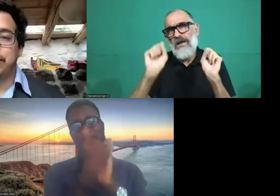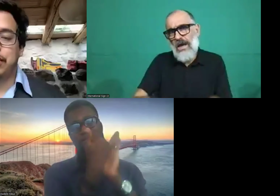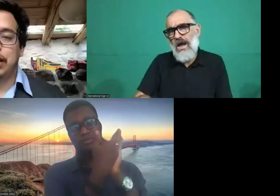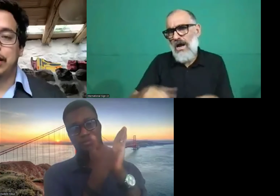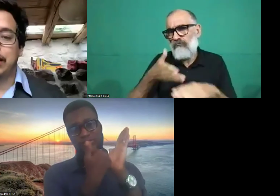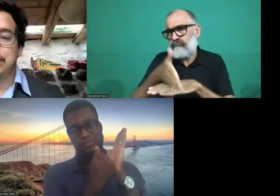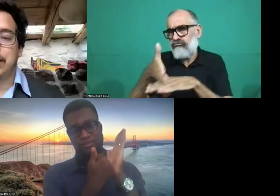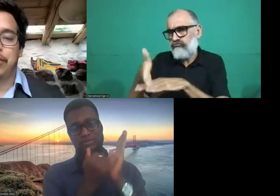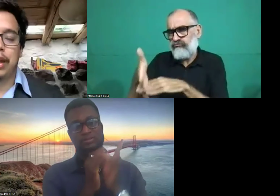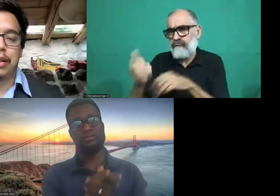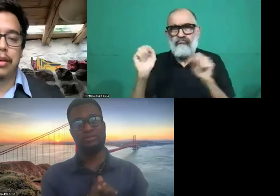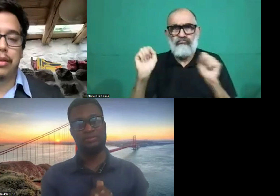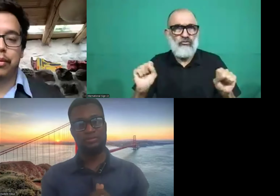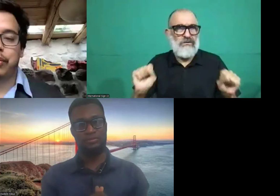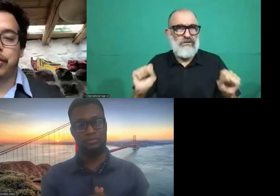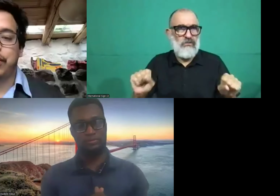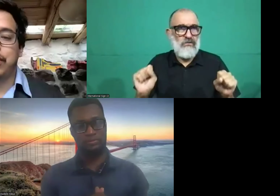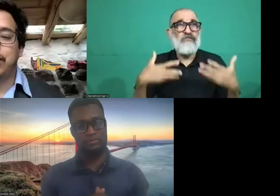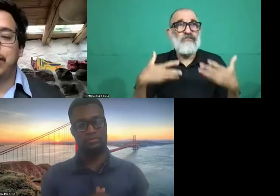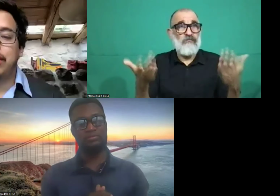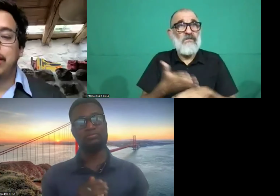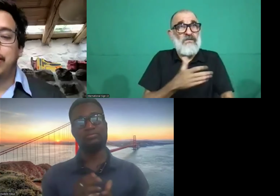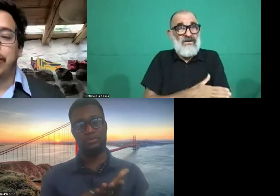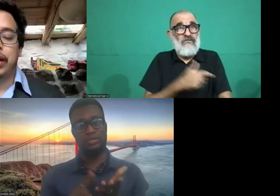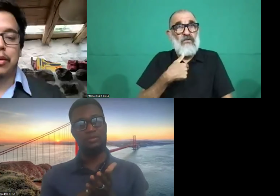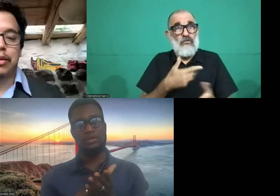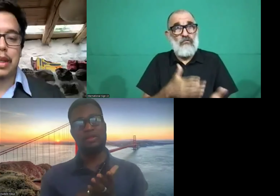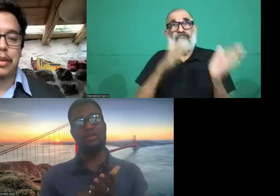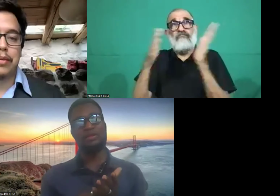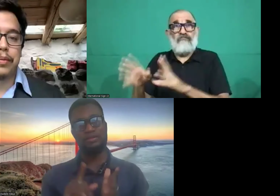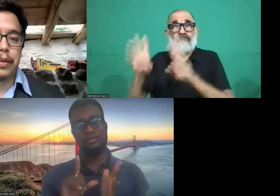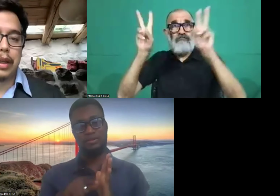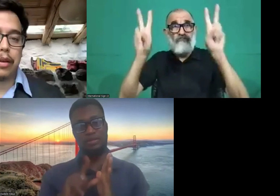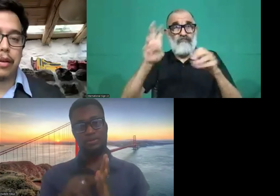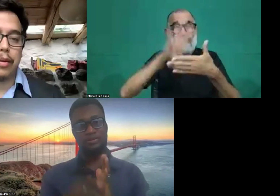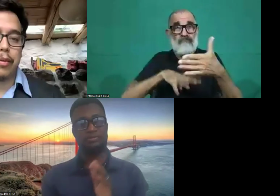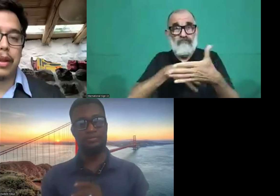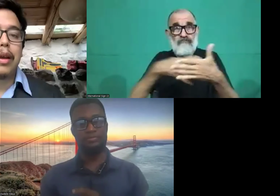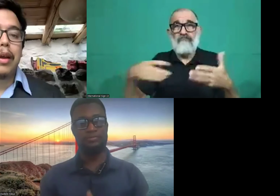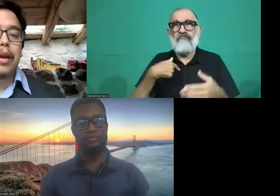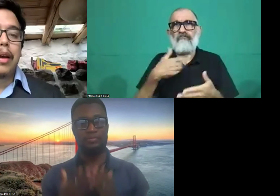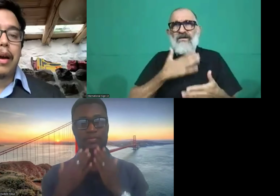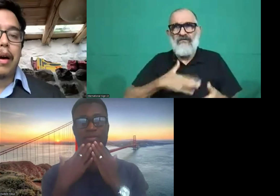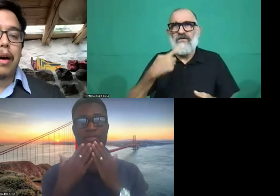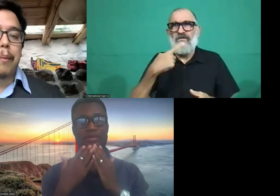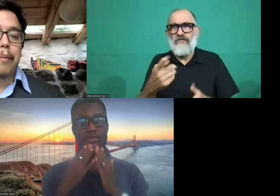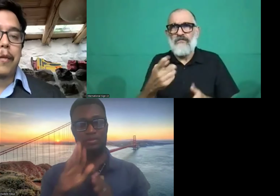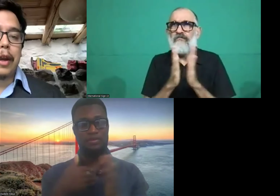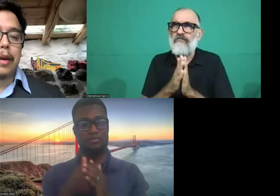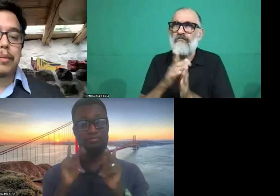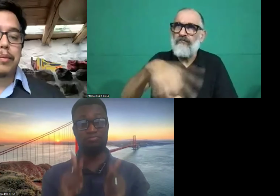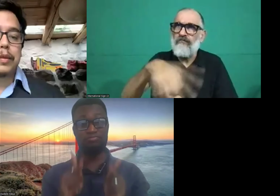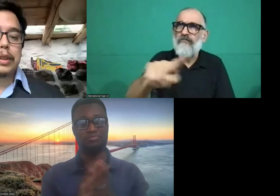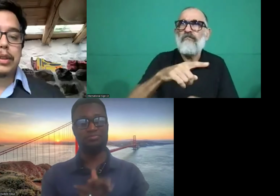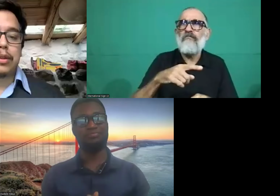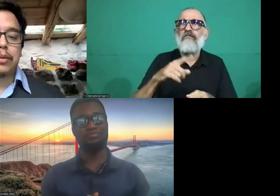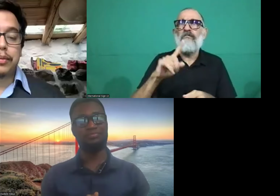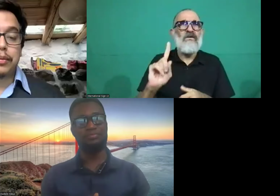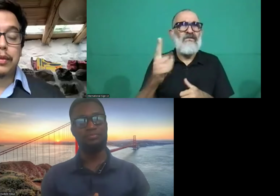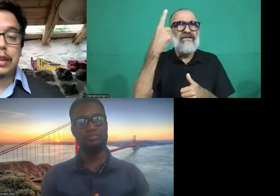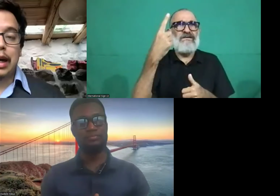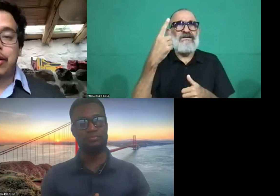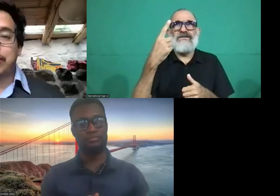you and assign you later to the proper breakout. Thank you, everyone. Okay,